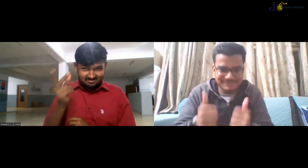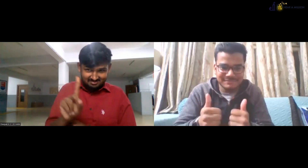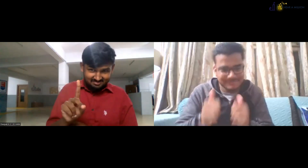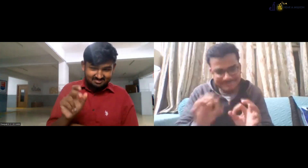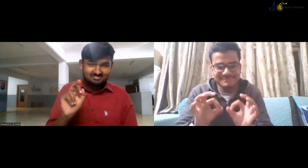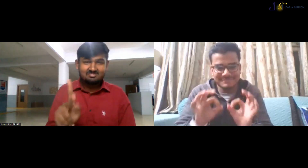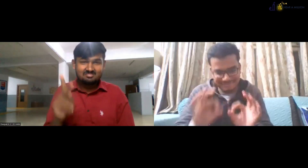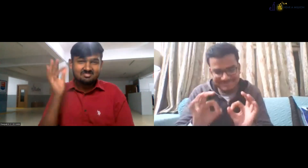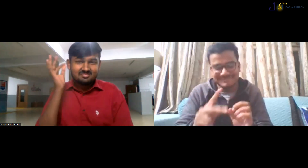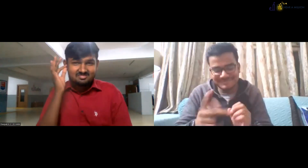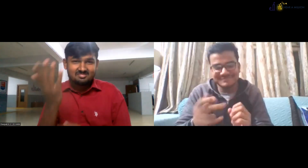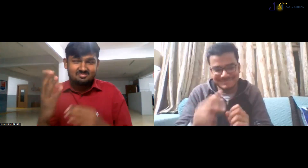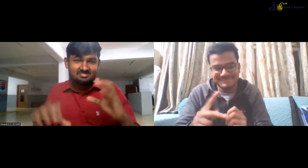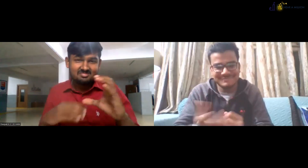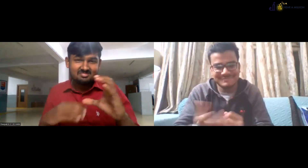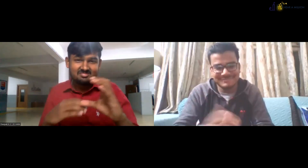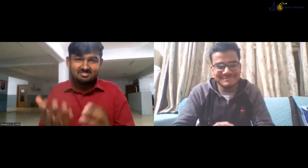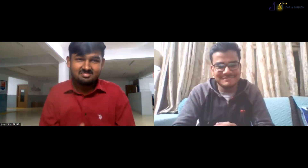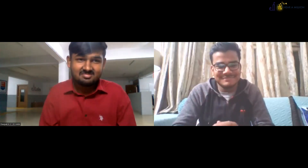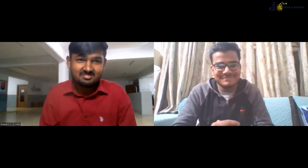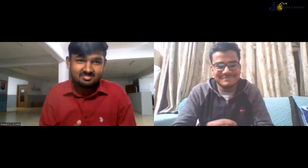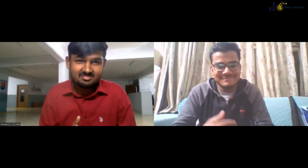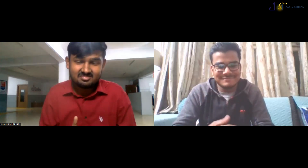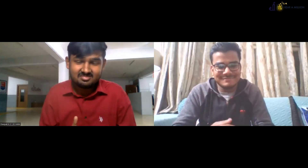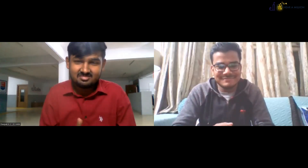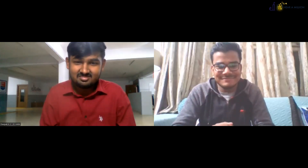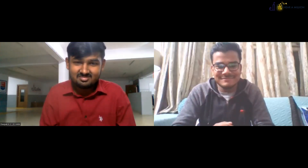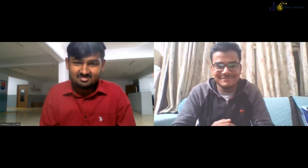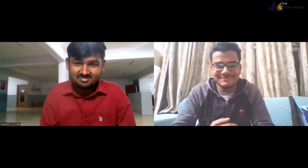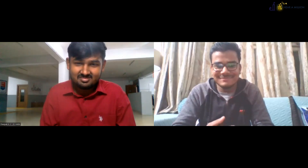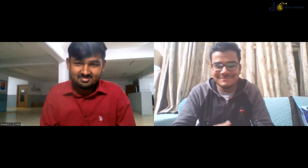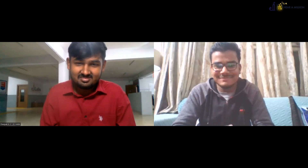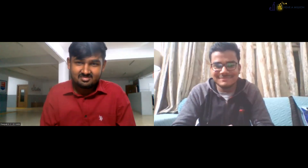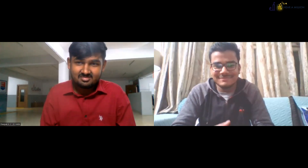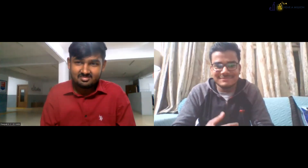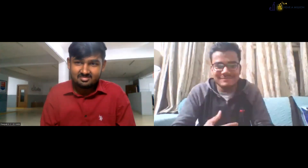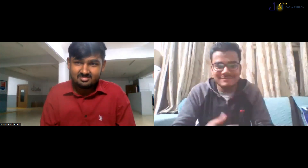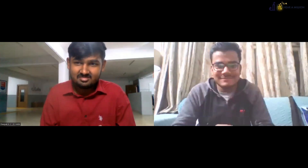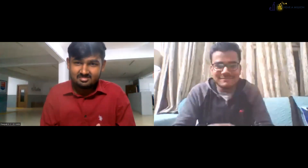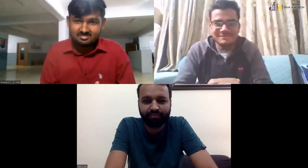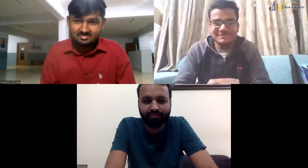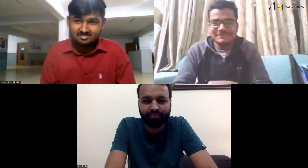is to Rahul. Oh, Rahul again. Okay, can we have Rahul on spotlight, please?